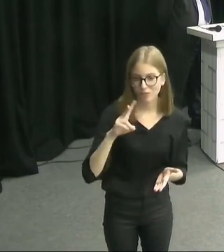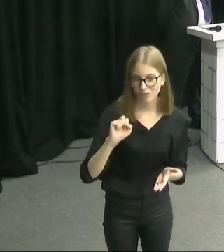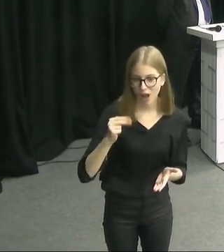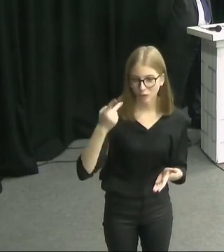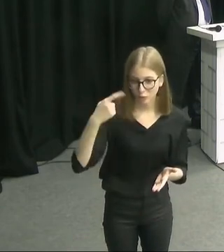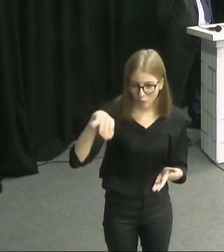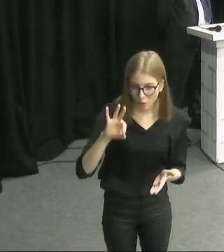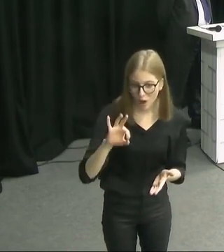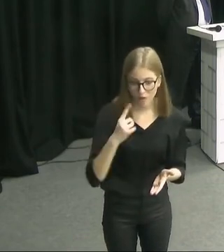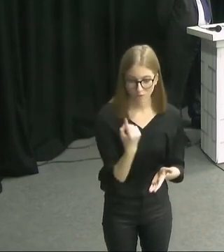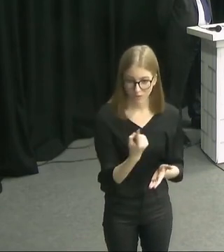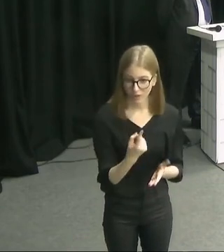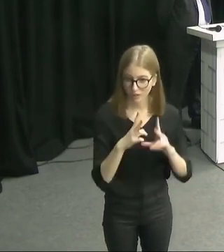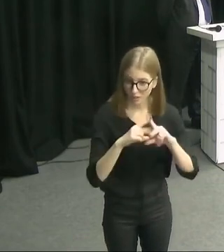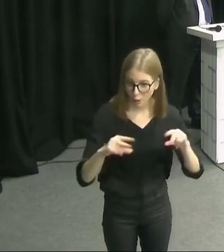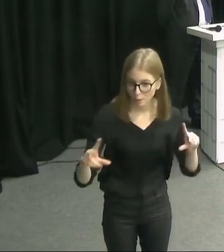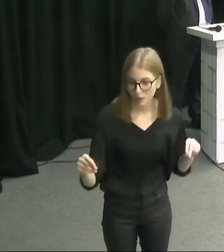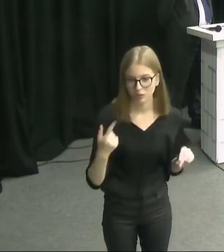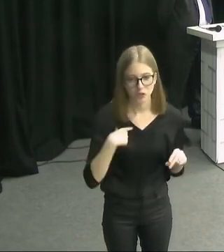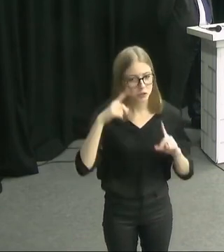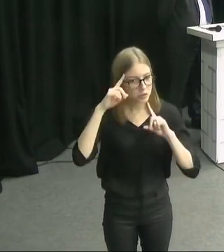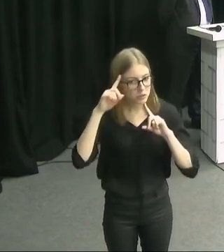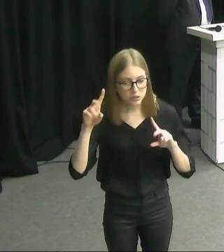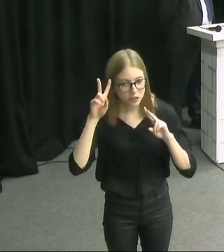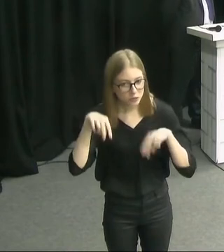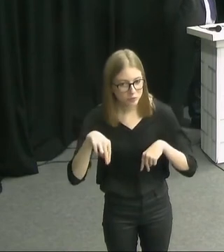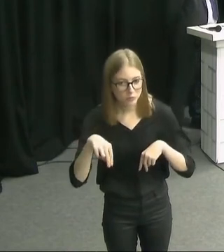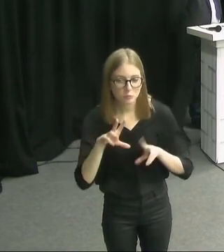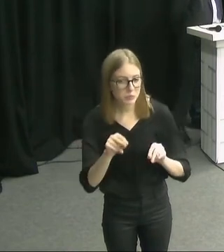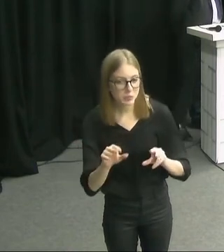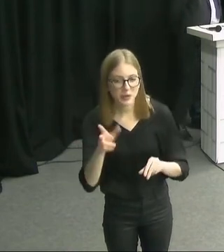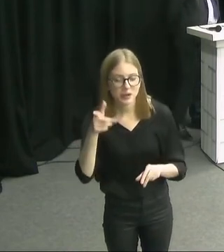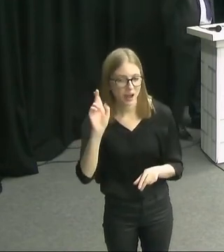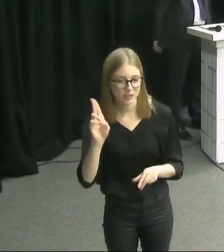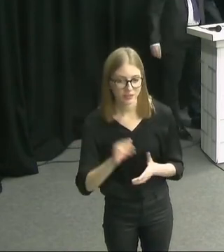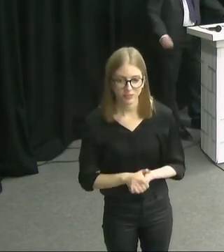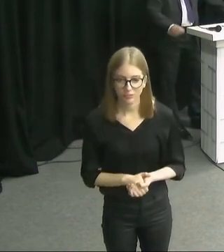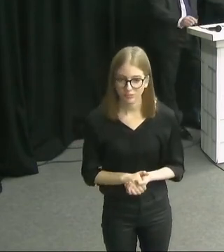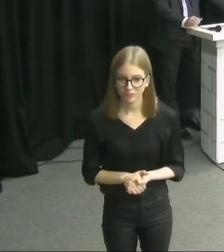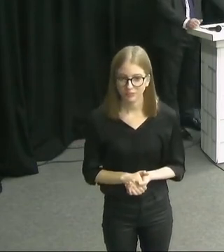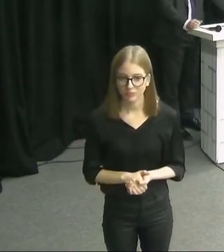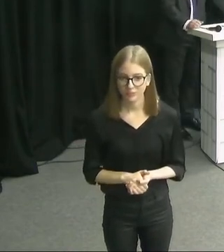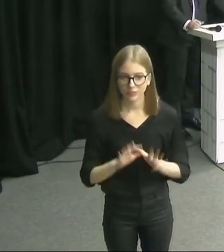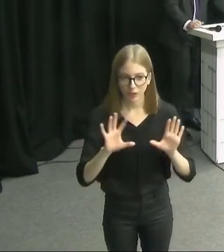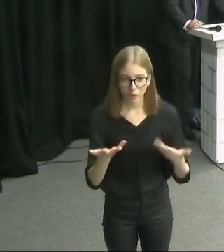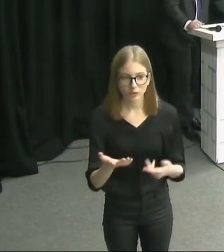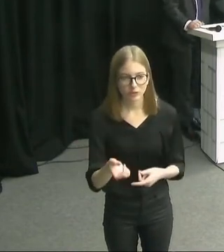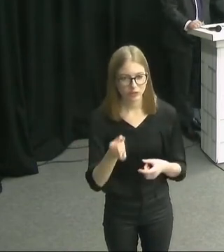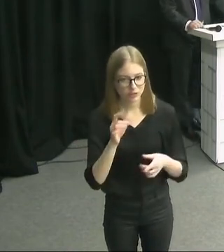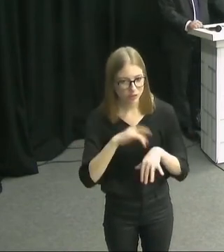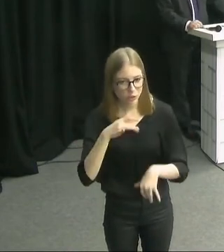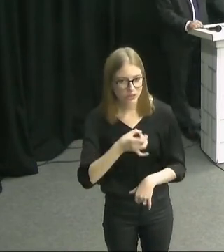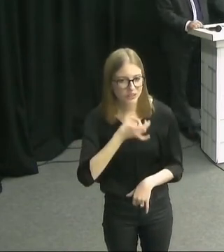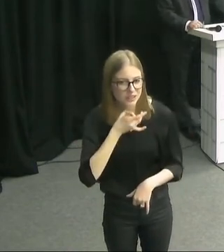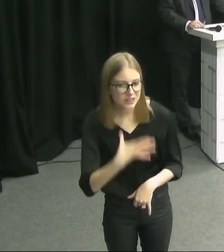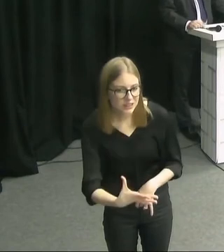By the way, I would like to remind everyone you that there are water bottles provided for everyone. So you, if you